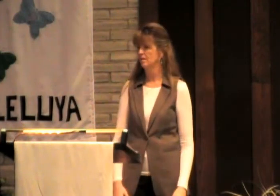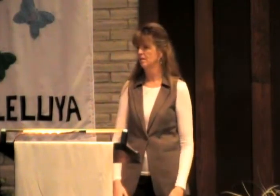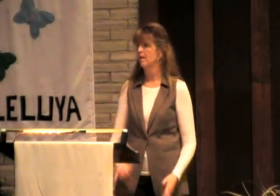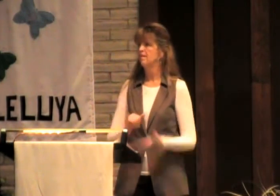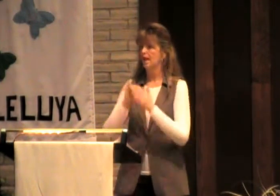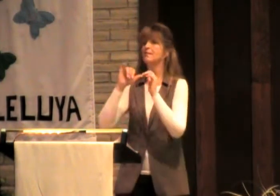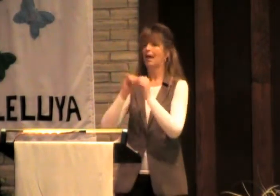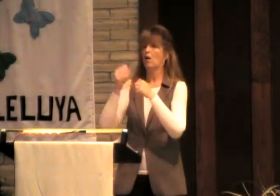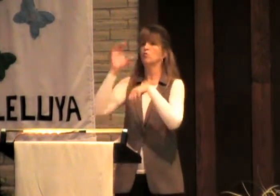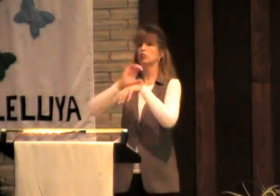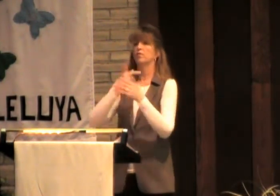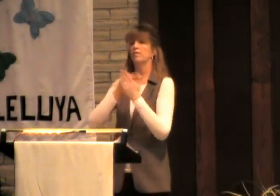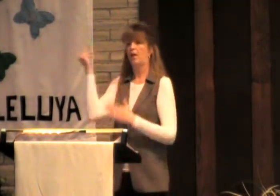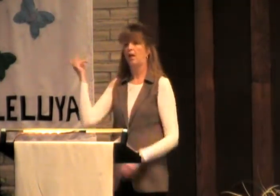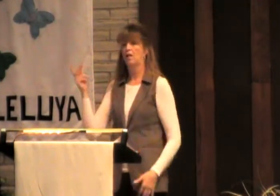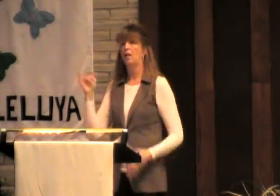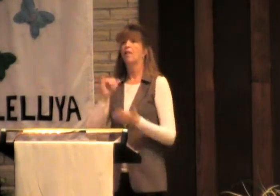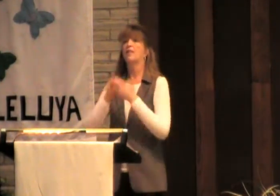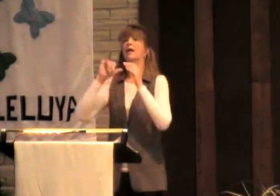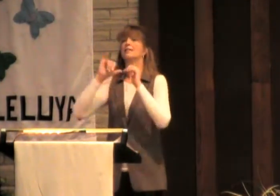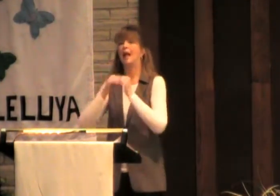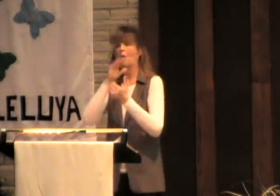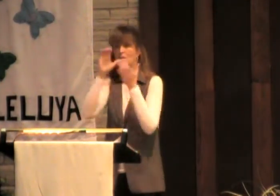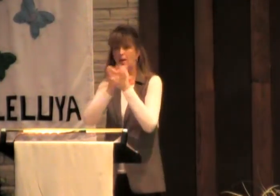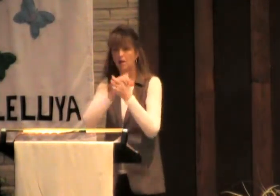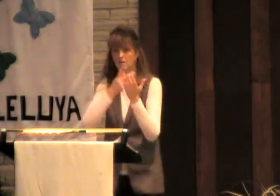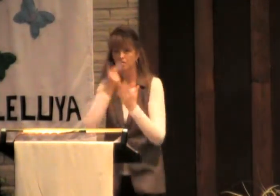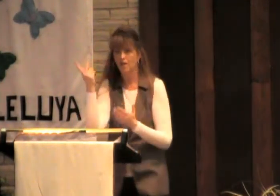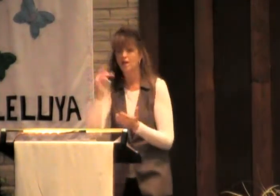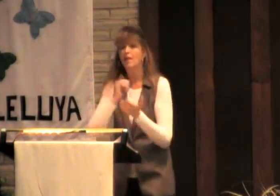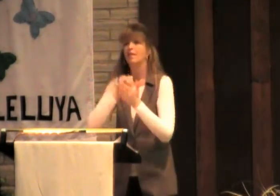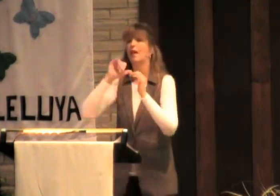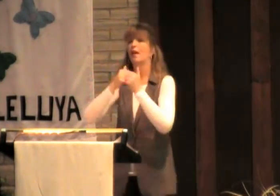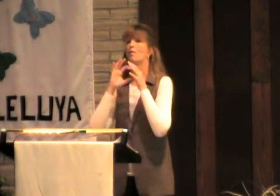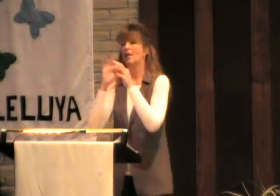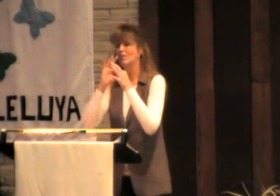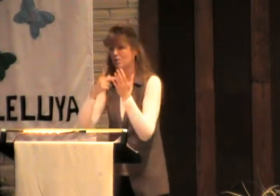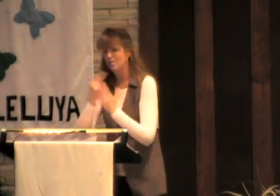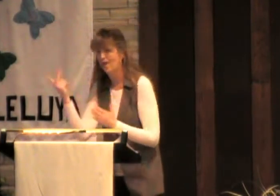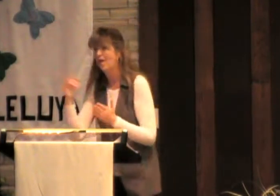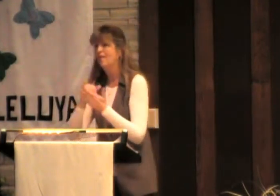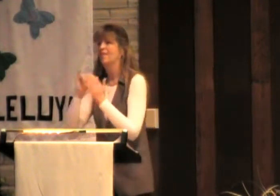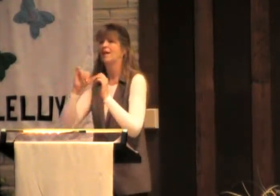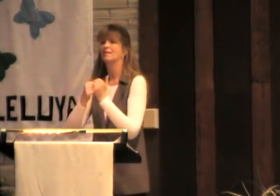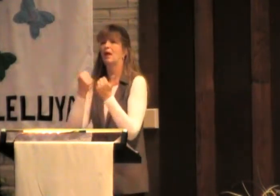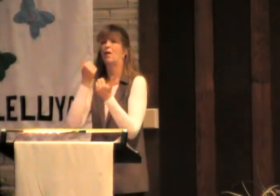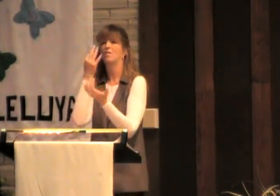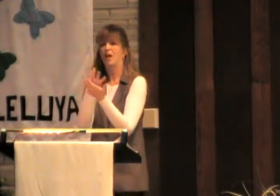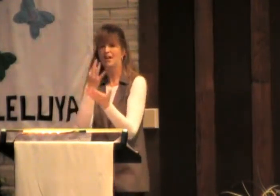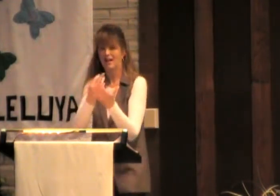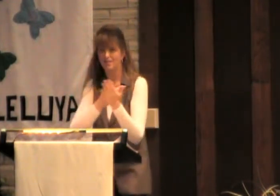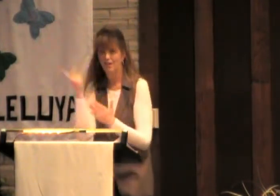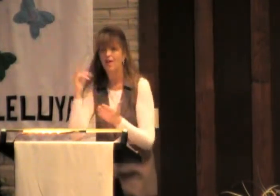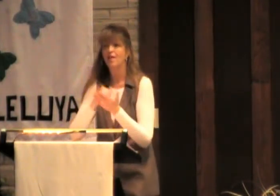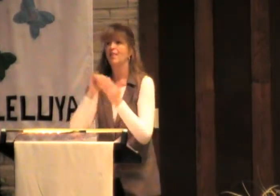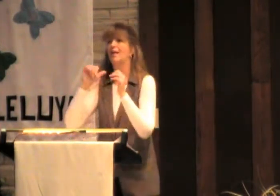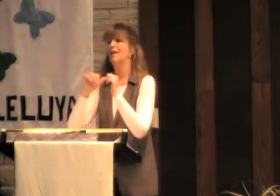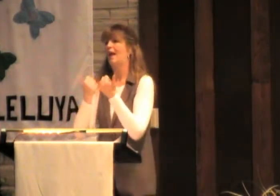And that's it. And that's how a church fails. That's how marriages fail. That's how relationships